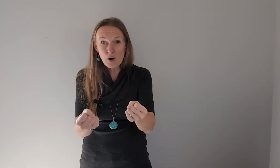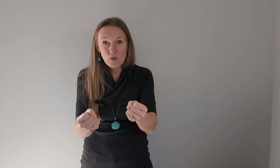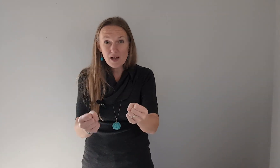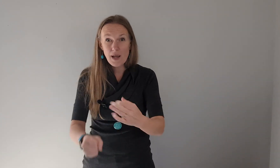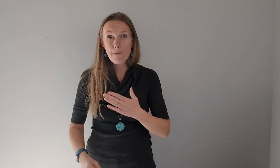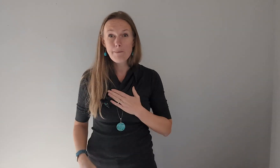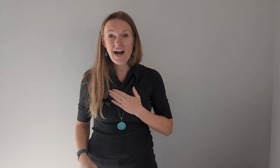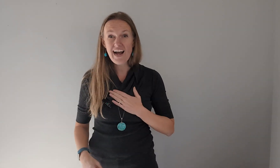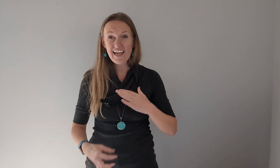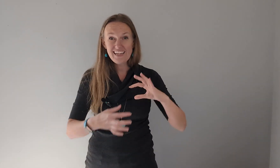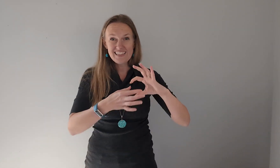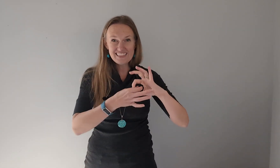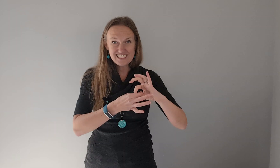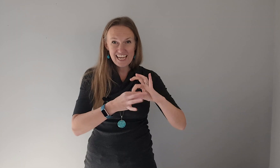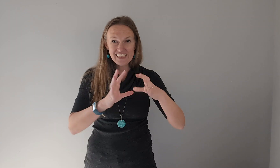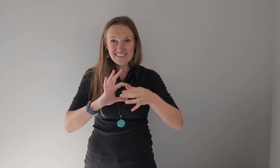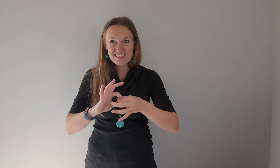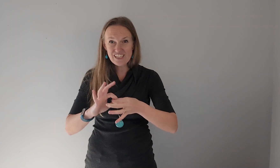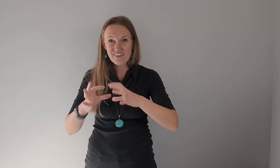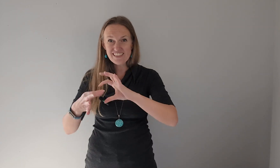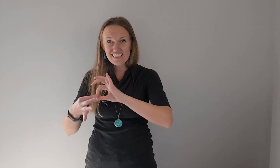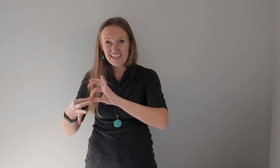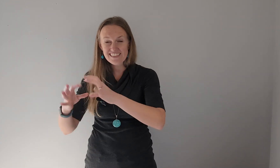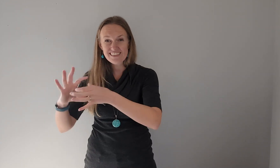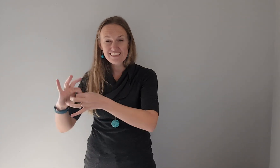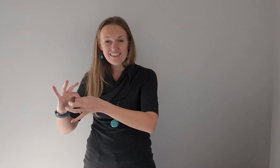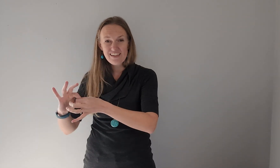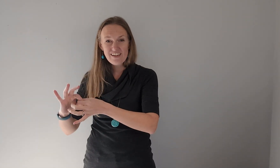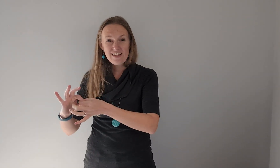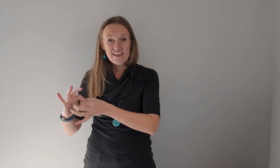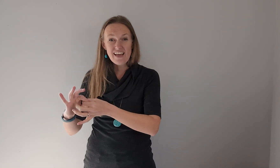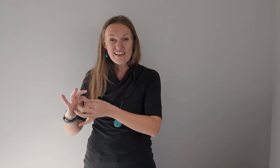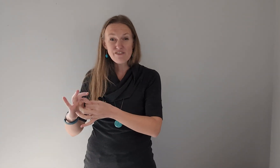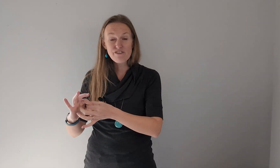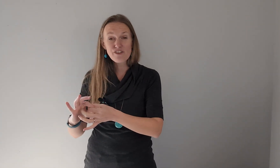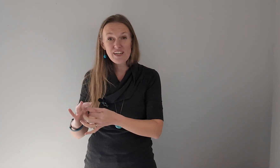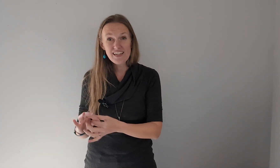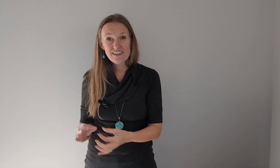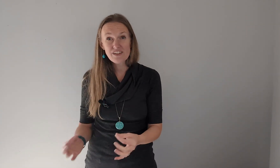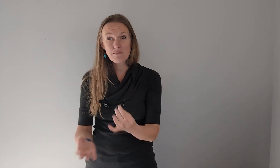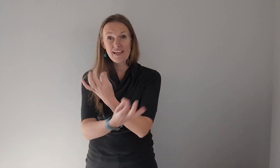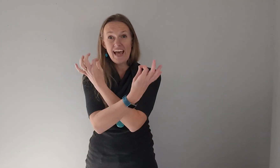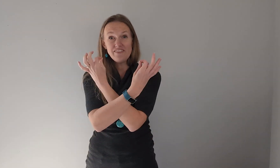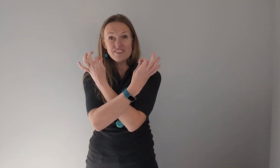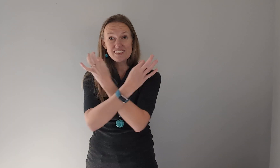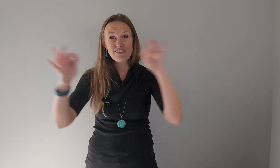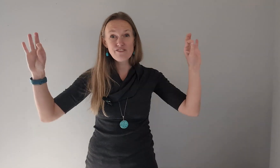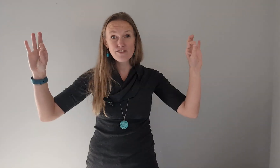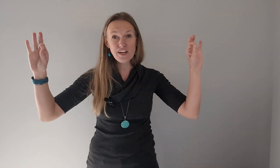Broke my, and then chains, you're showing the chains. And then freed, you're gonna make F's,